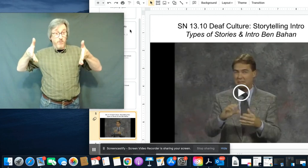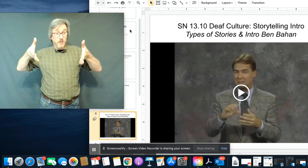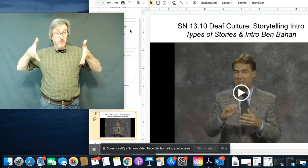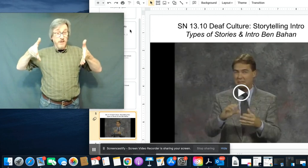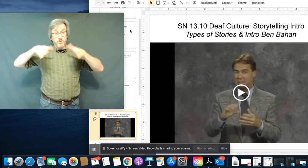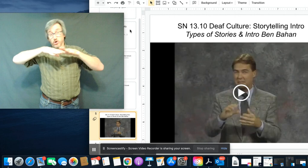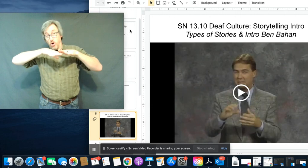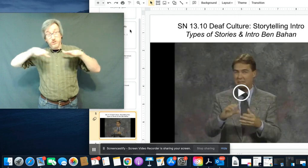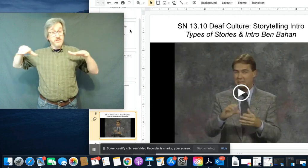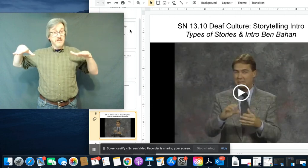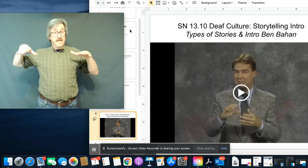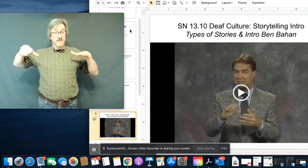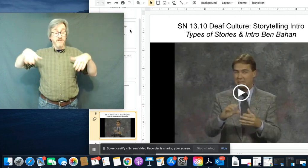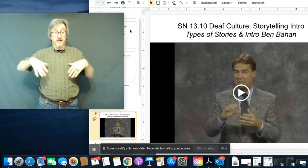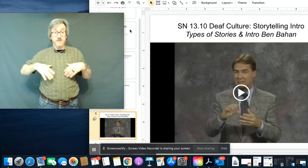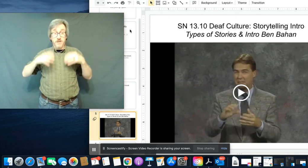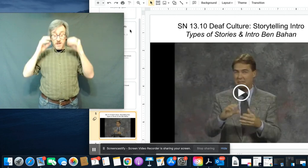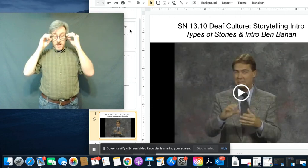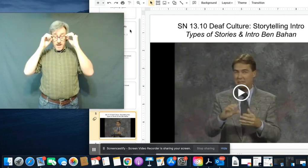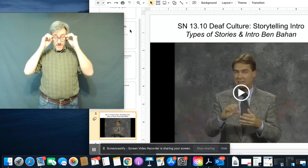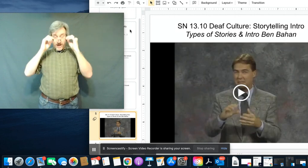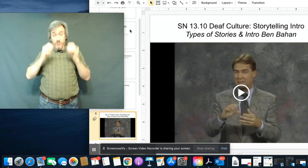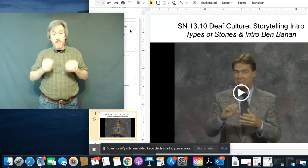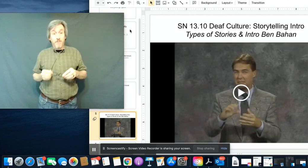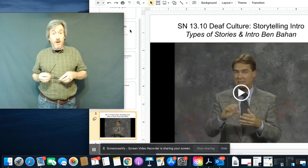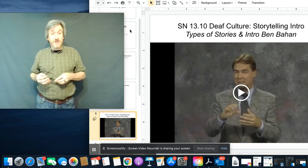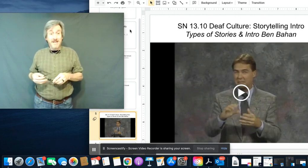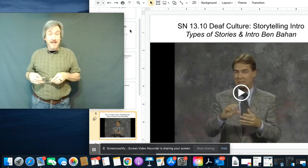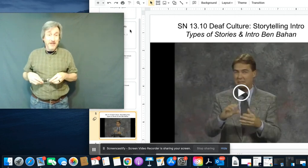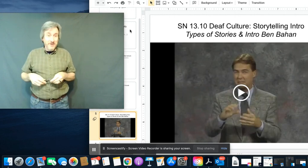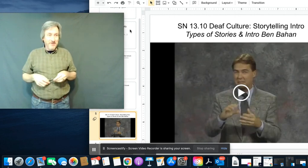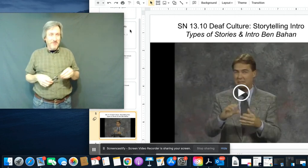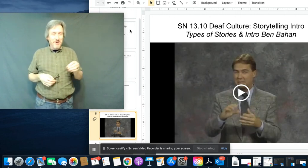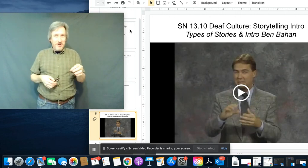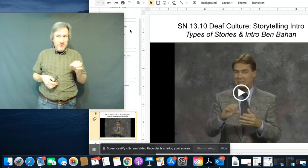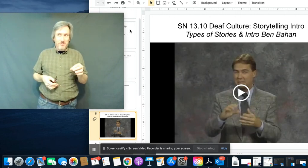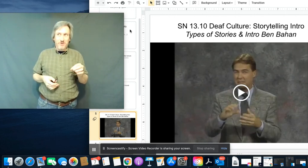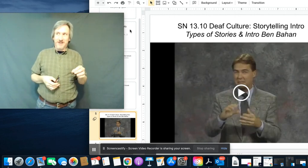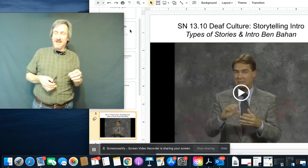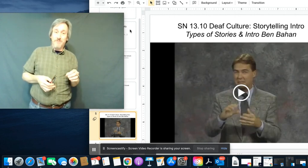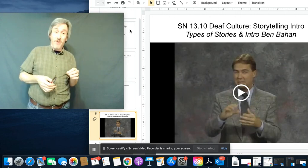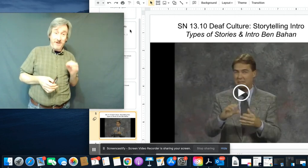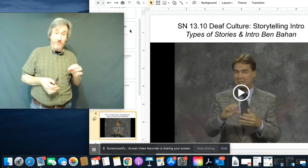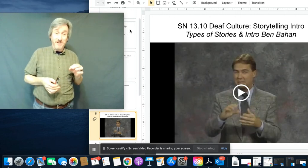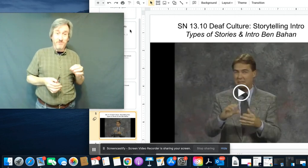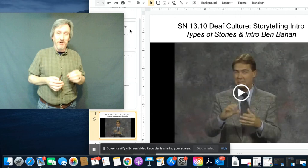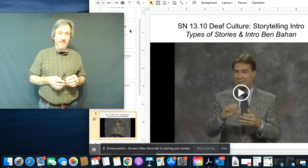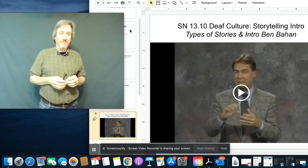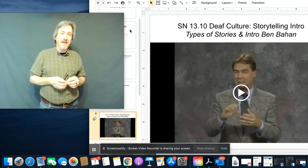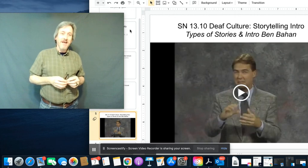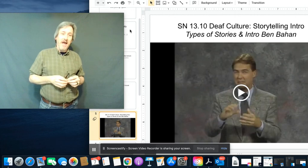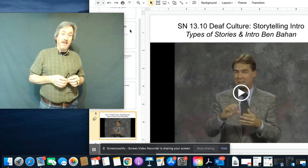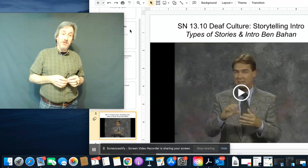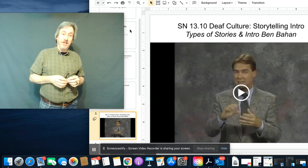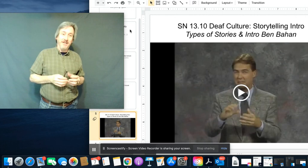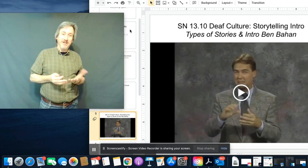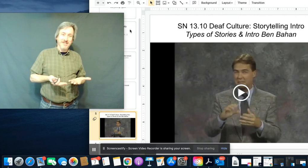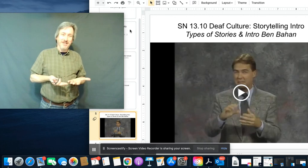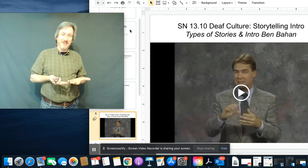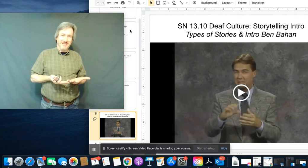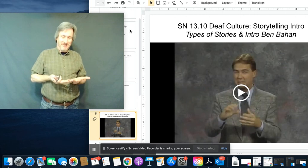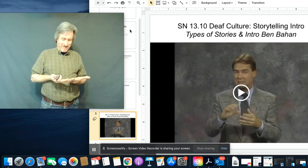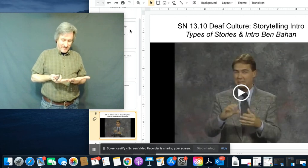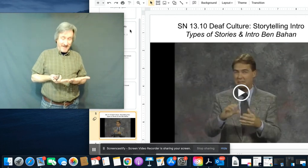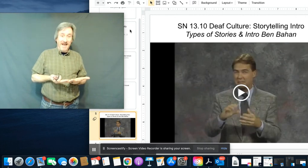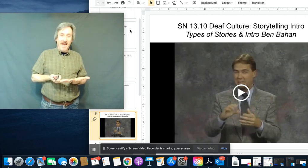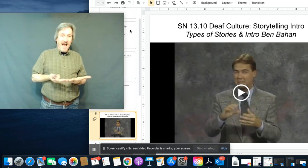vocab. It was all just classifiers. And I remember I was dating an interpreter at the time who had to voice for him. And she just looked